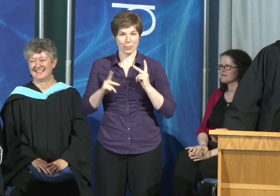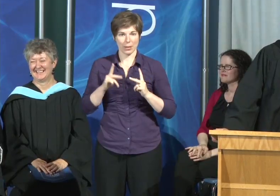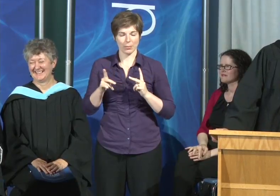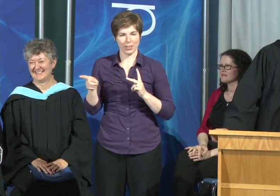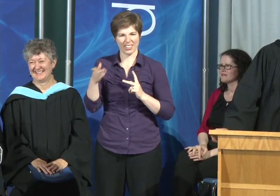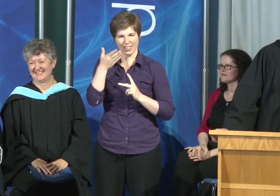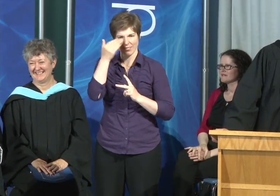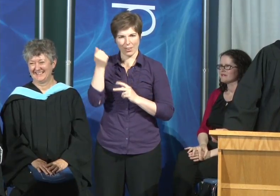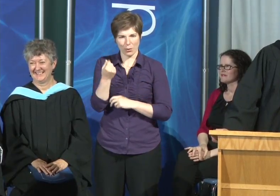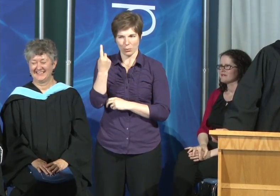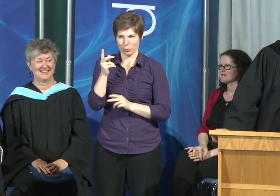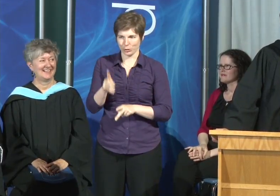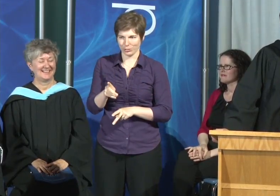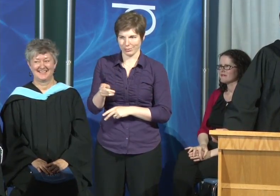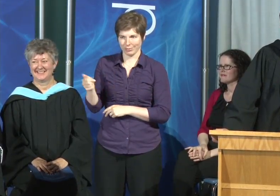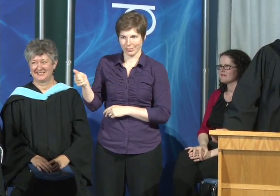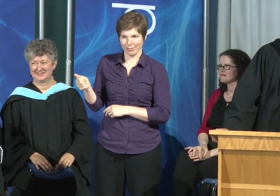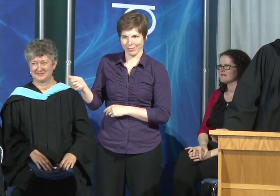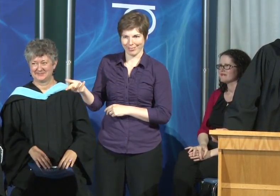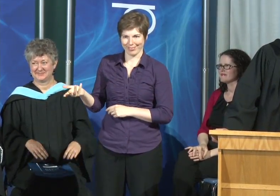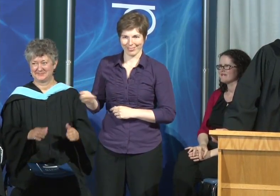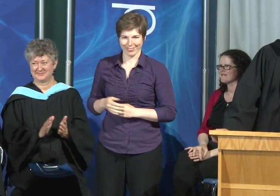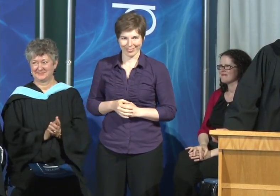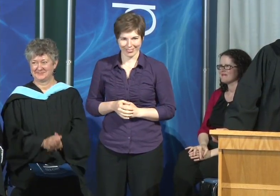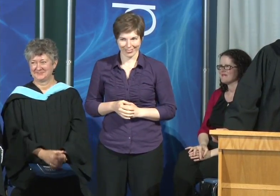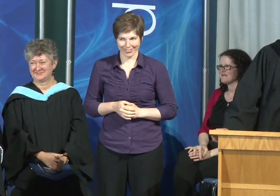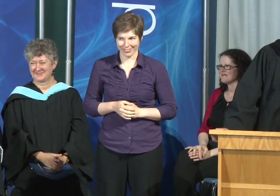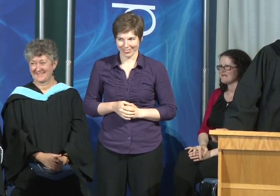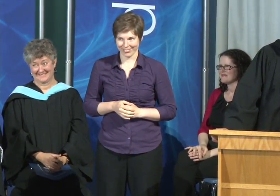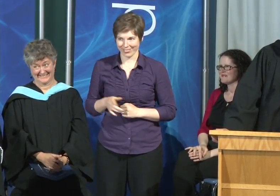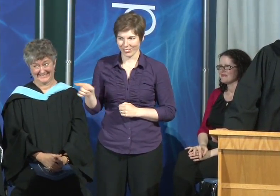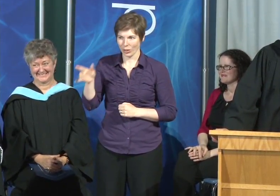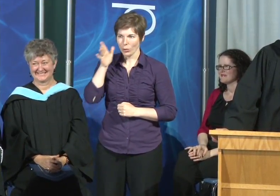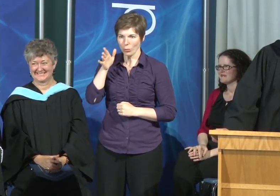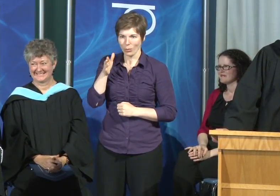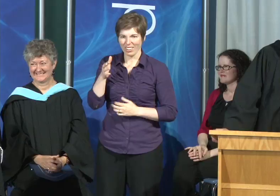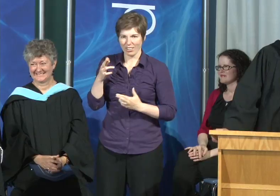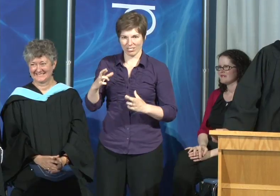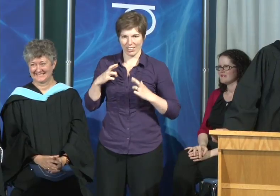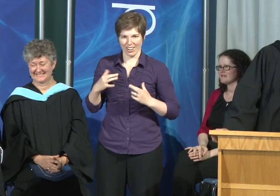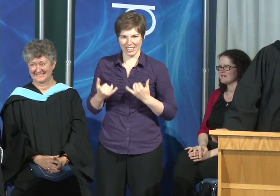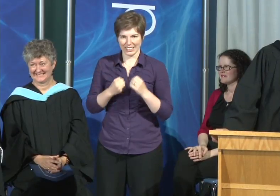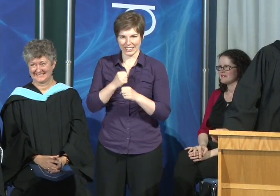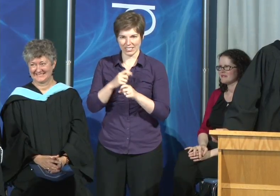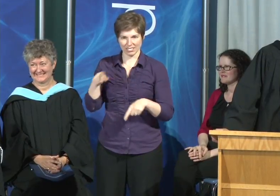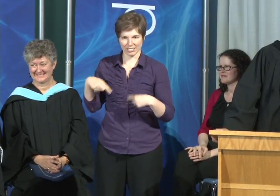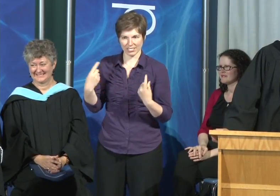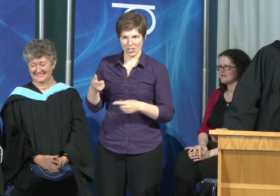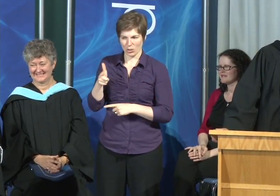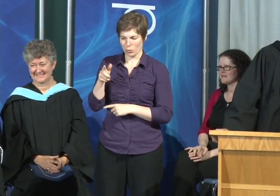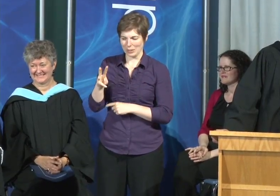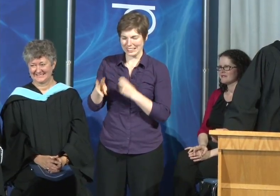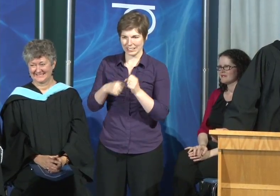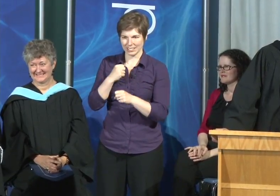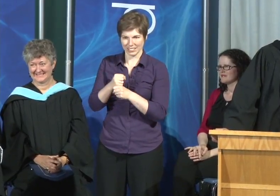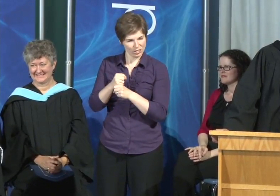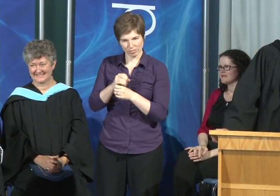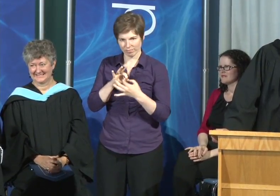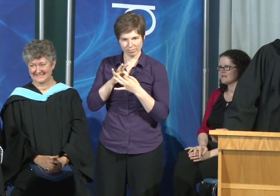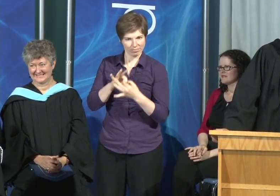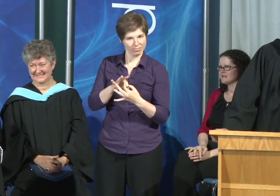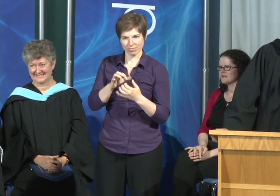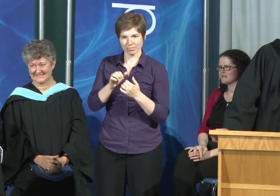person, and that's herself. Isabel is retiring this year after 26 years of dedicated service to the